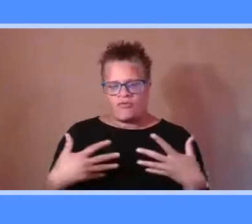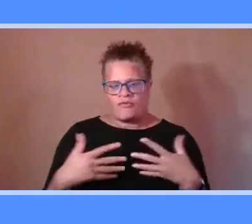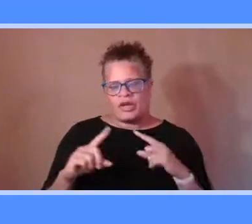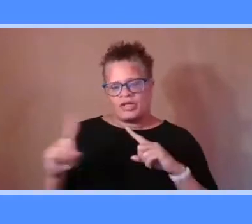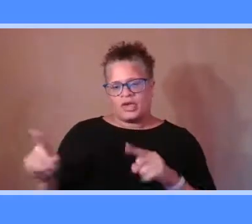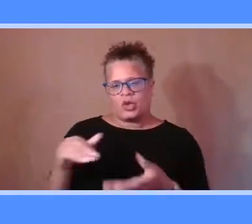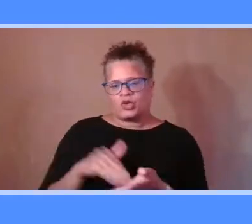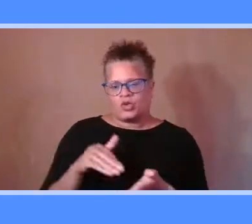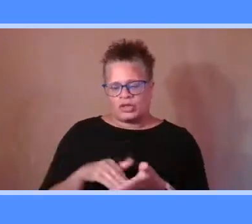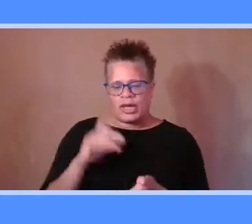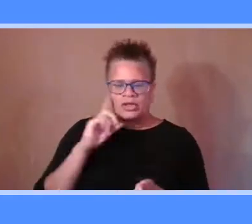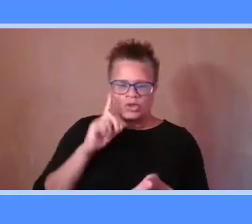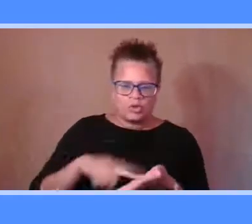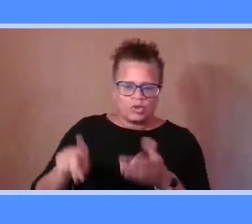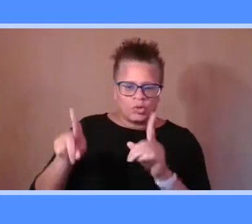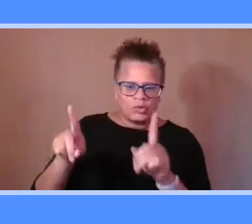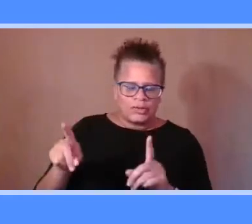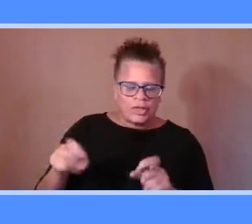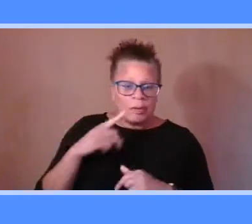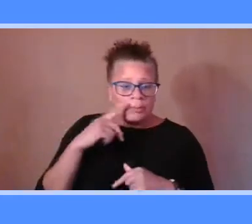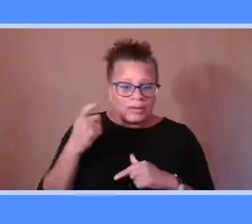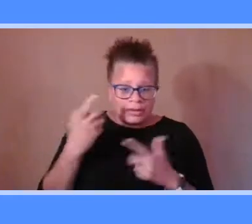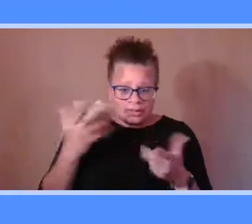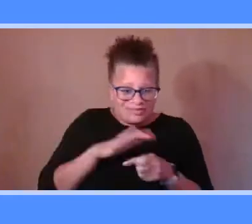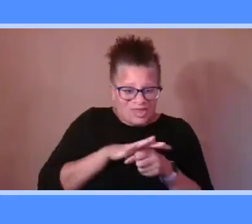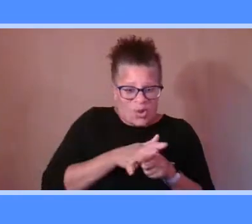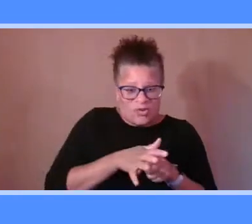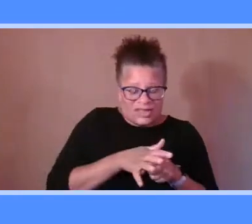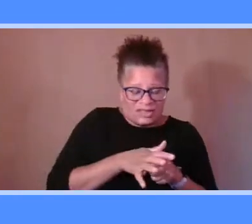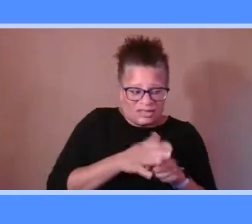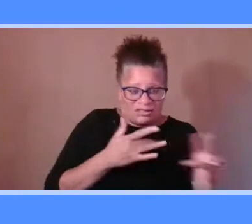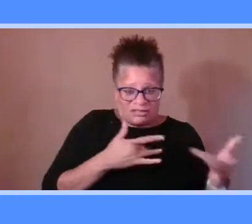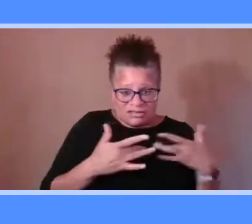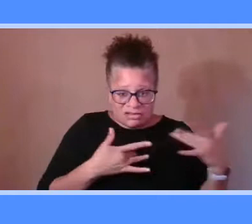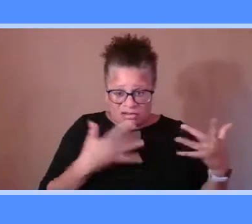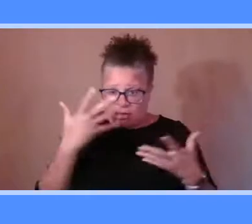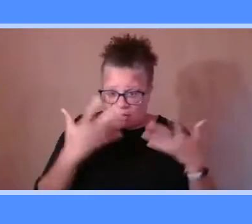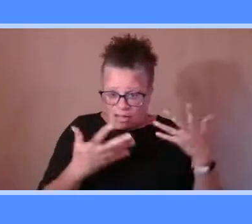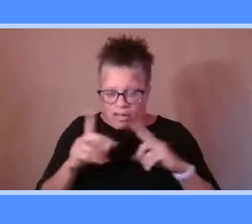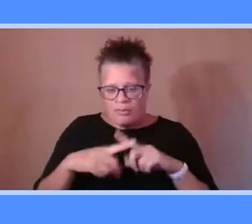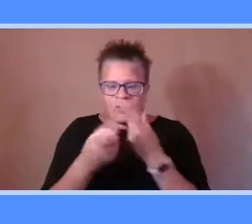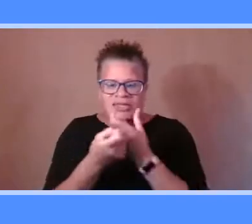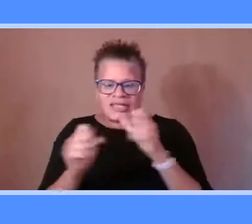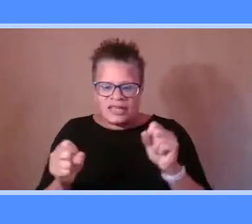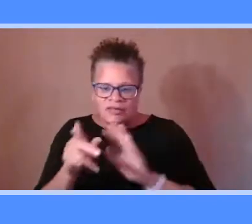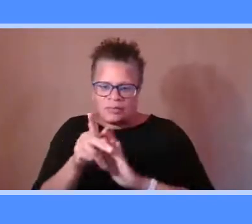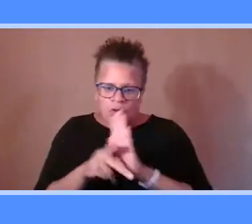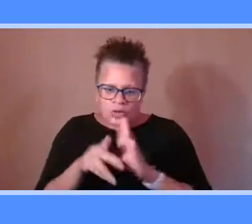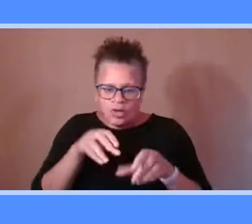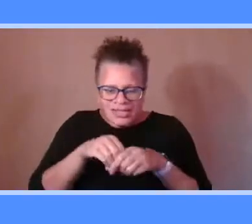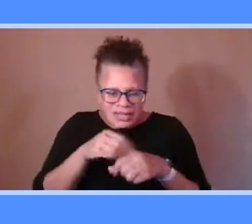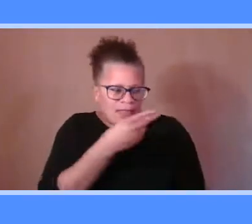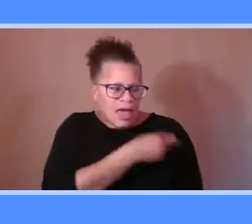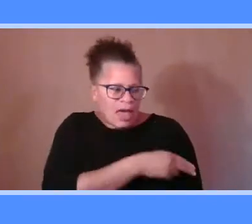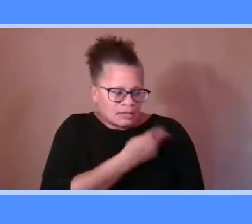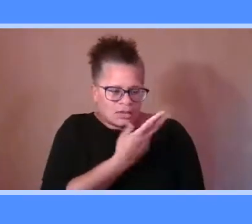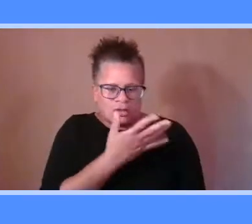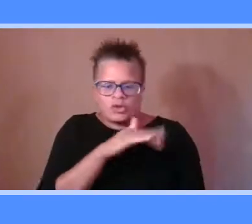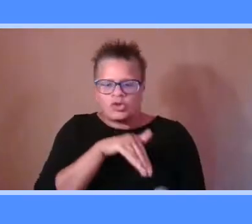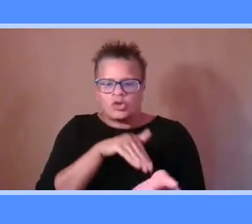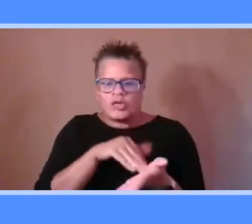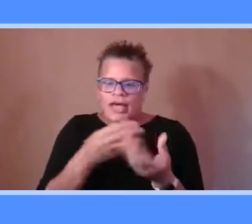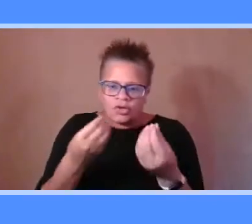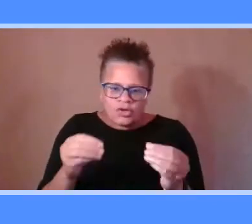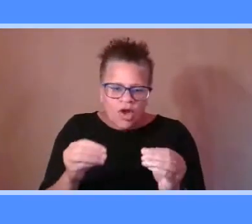come in and get checked because of COVID and kind of worrying about the safety protocols in the hospitals or their doctor's